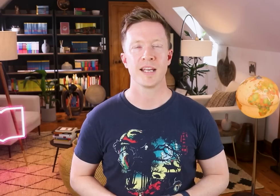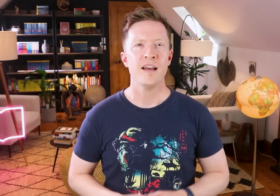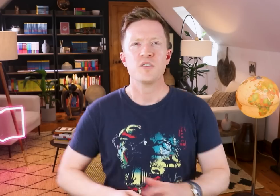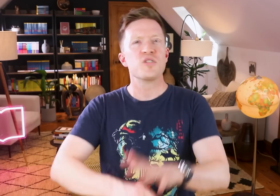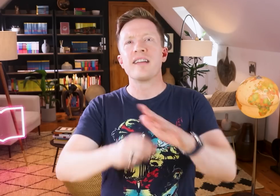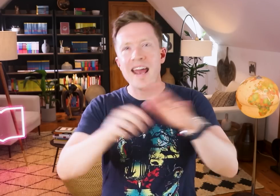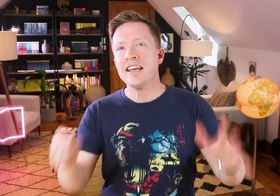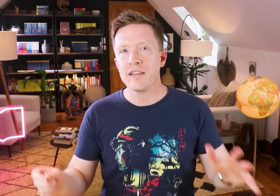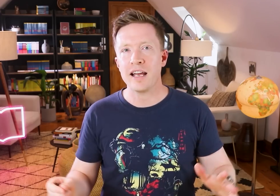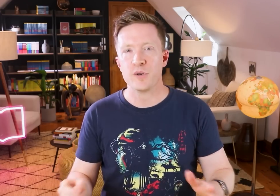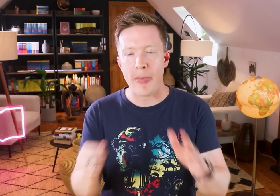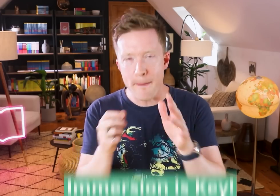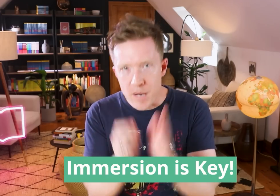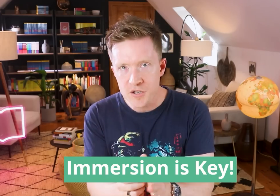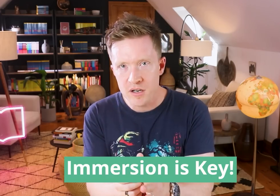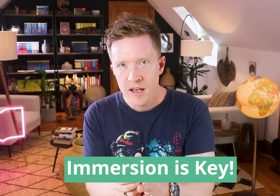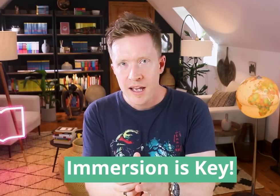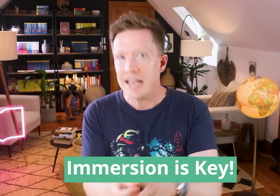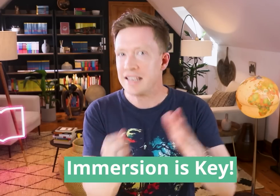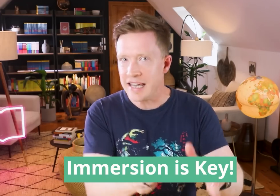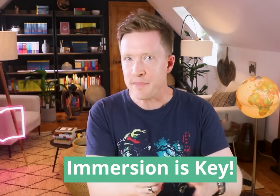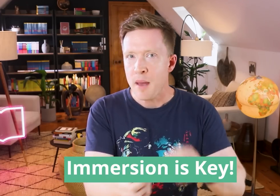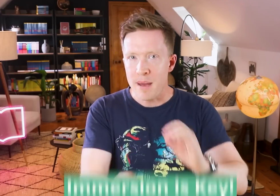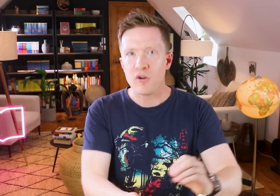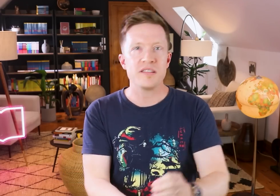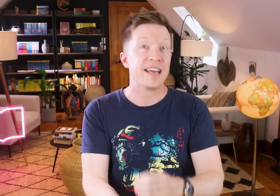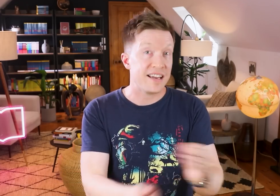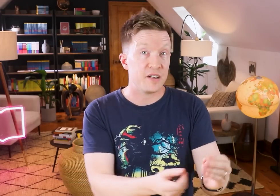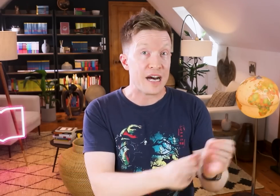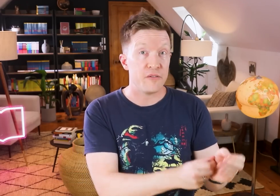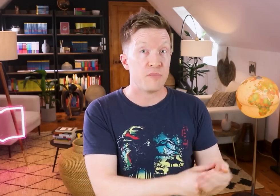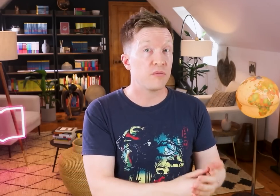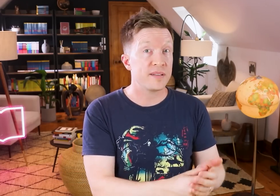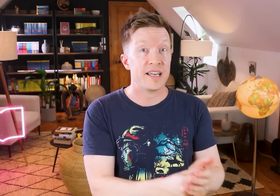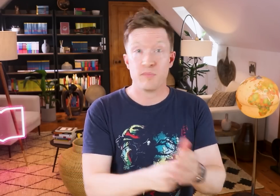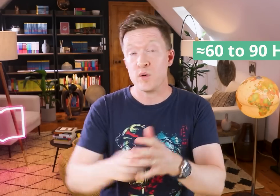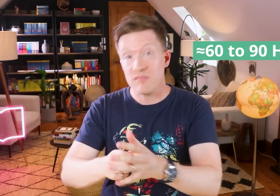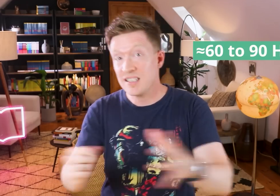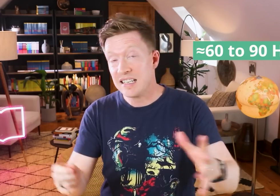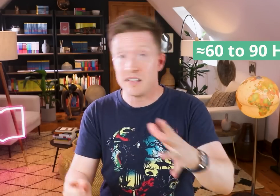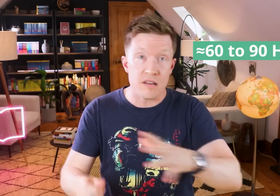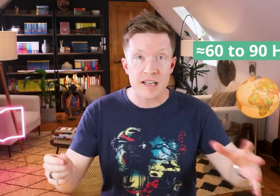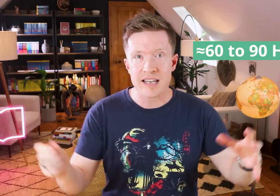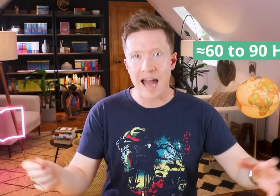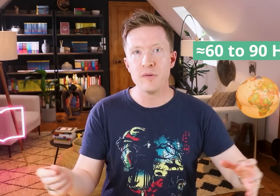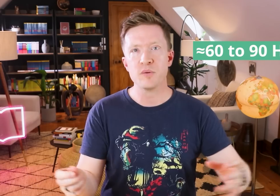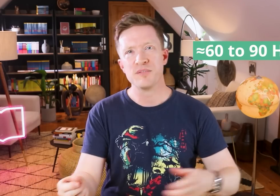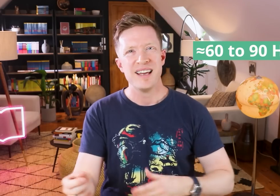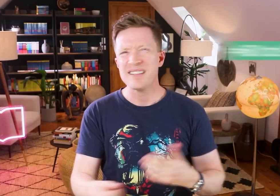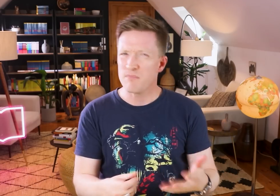So, just like any other language, immersion is key. Memorising the ASL alphabet probably takes between 60 to 90 hours, which isn't